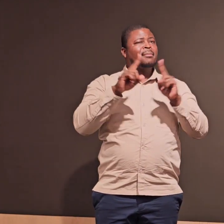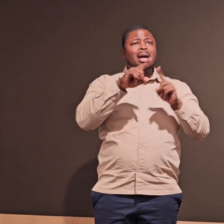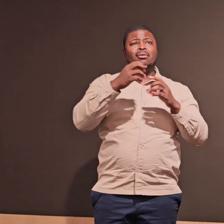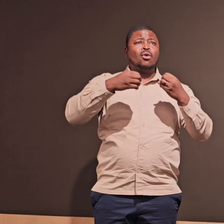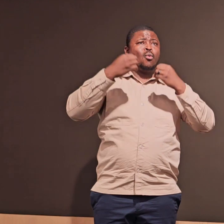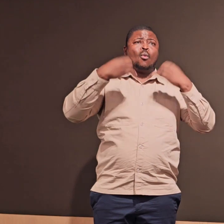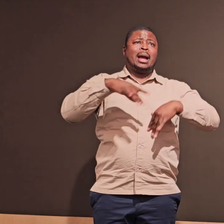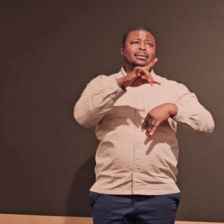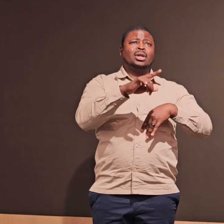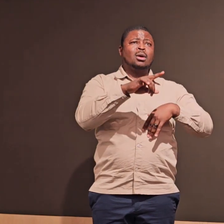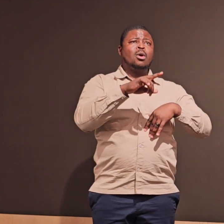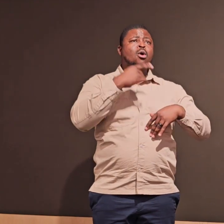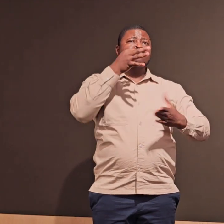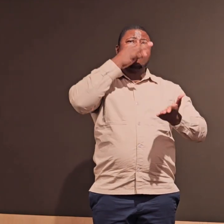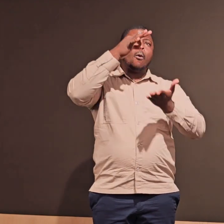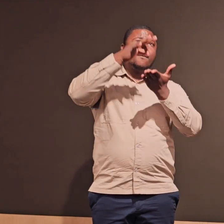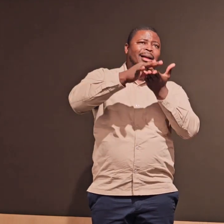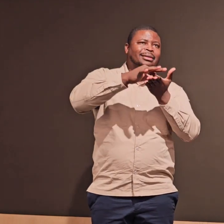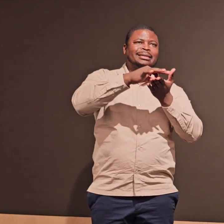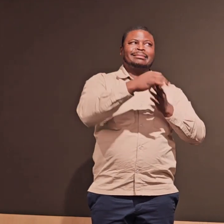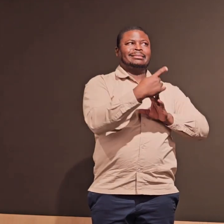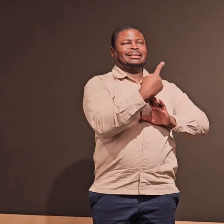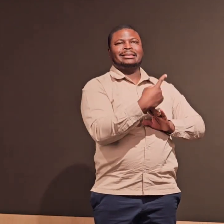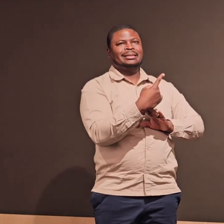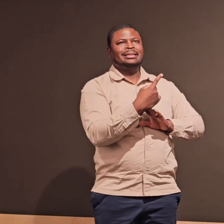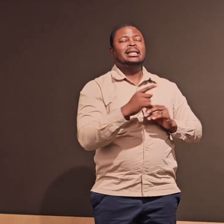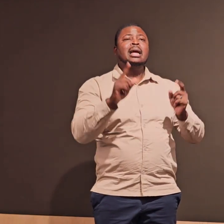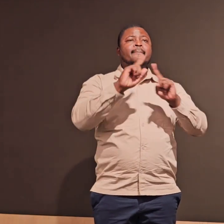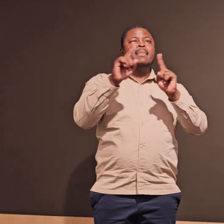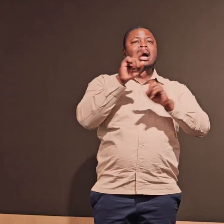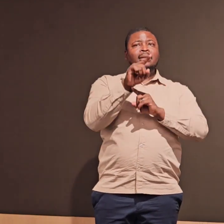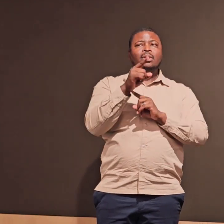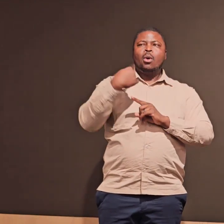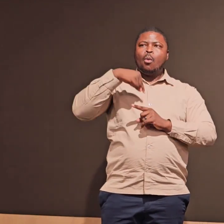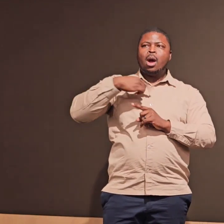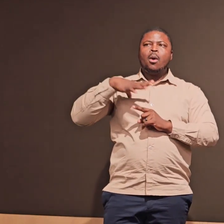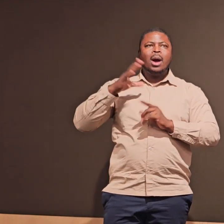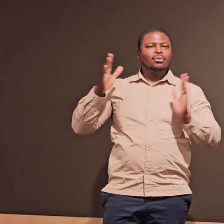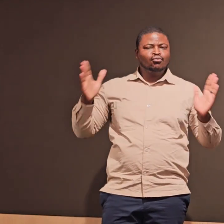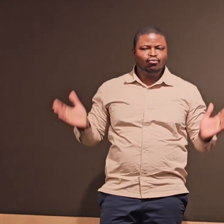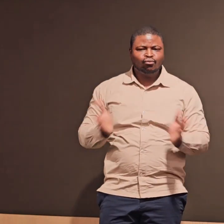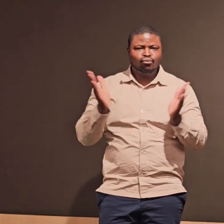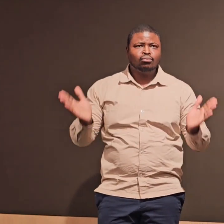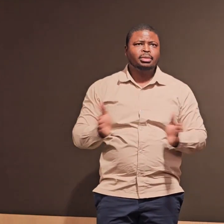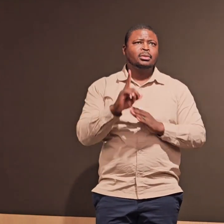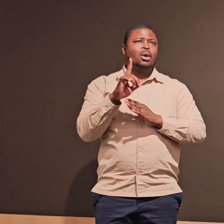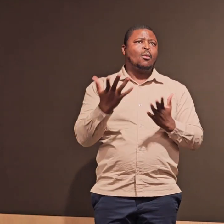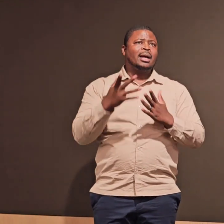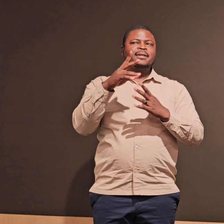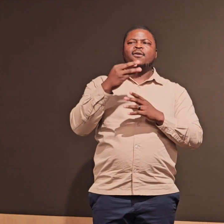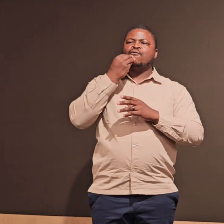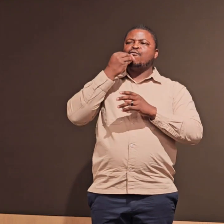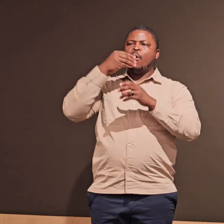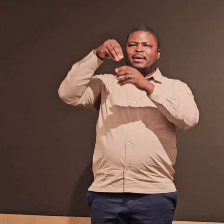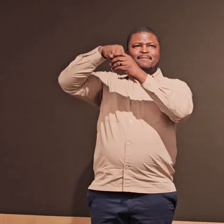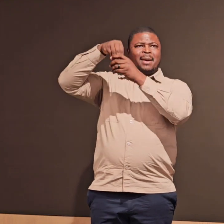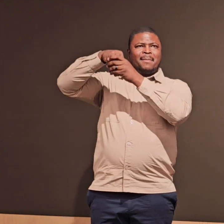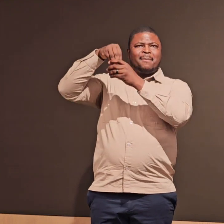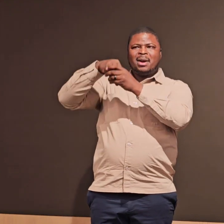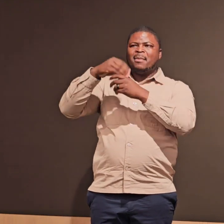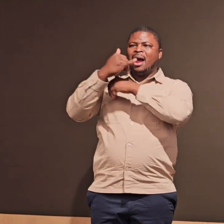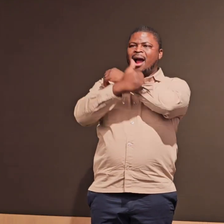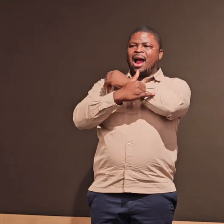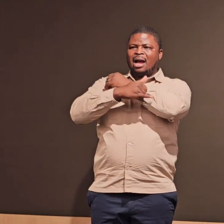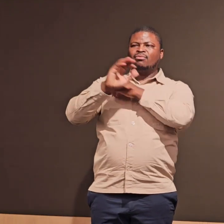of time on this to say that we would want to really encourage domestic food production. We know the challenges